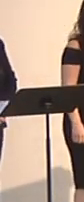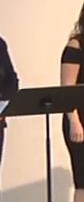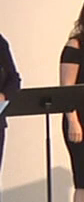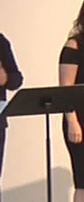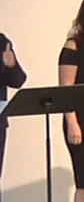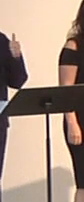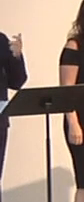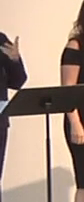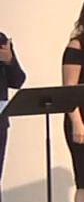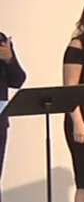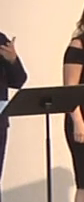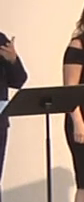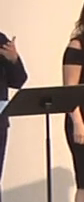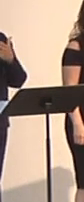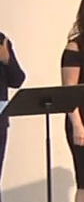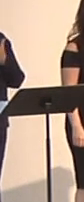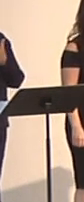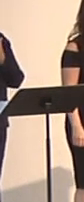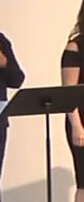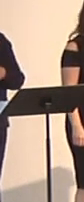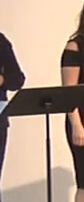Any graduates from Journey High School?